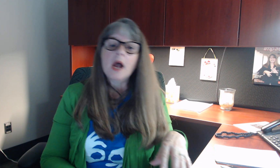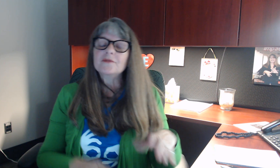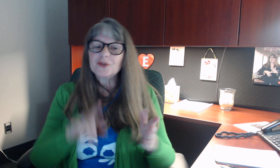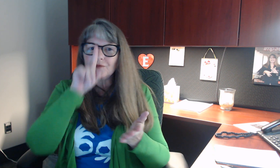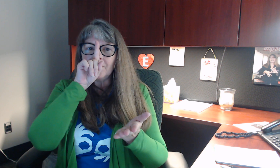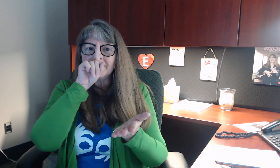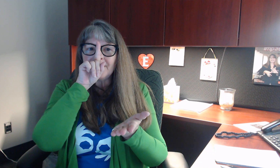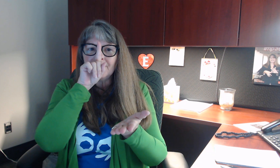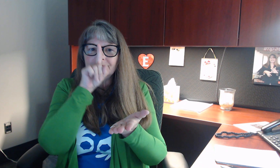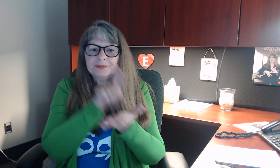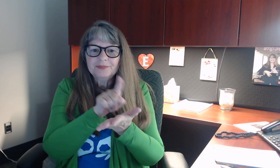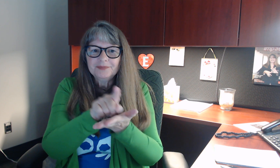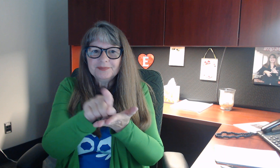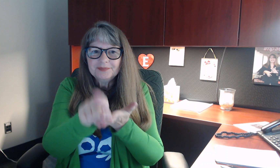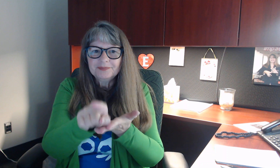To fall in love.